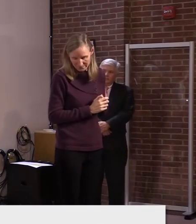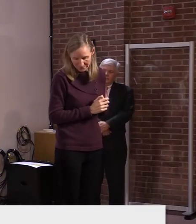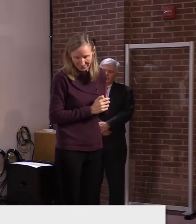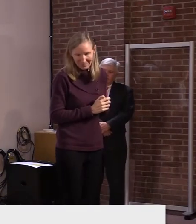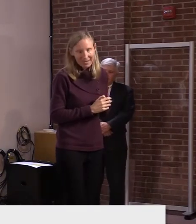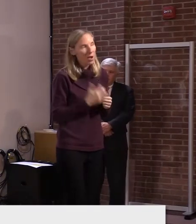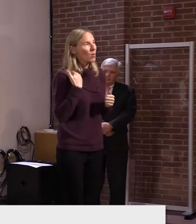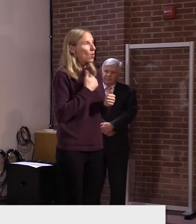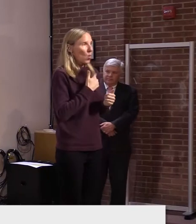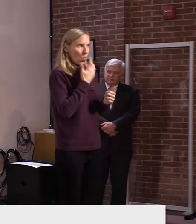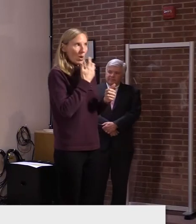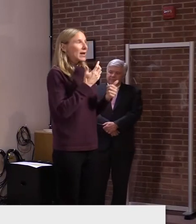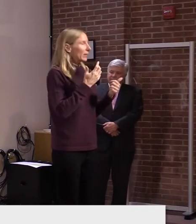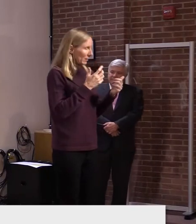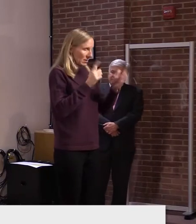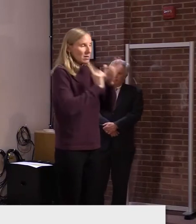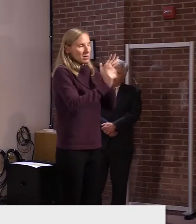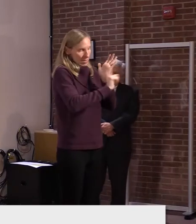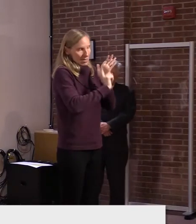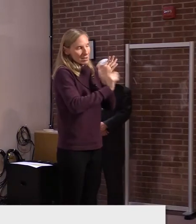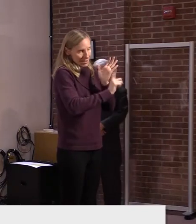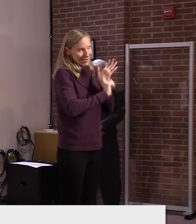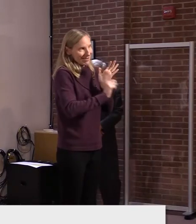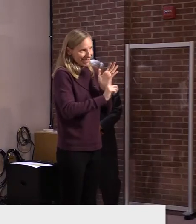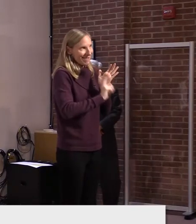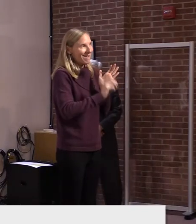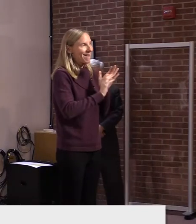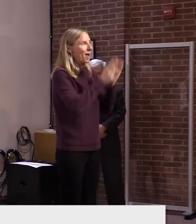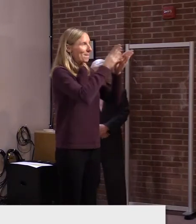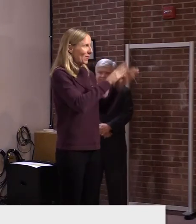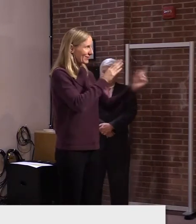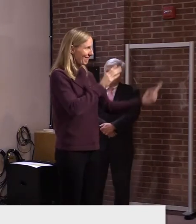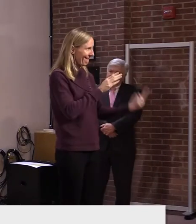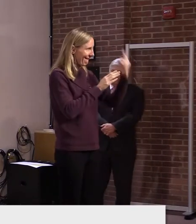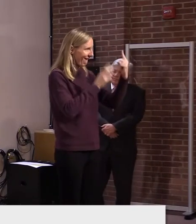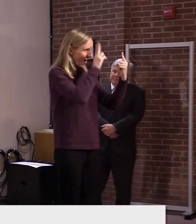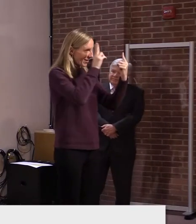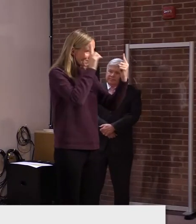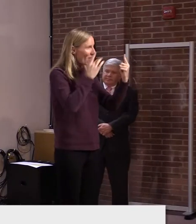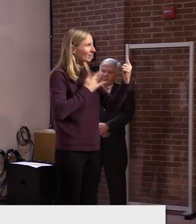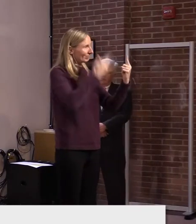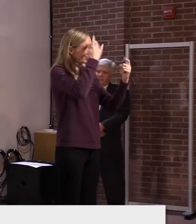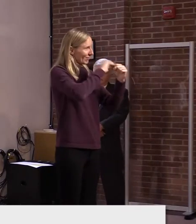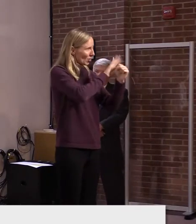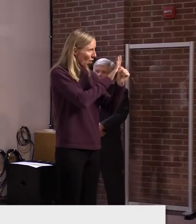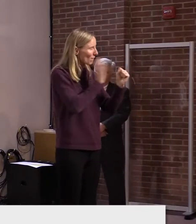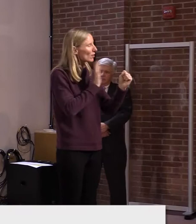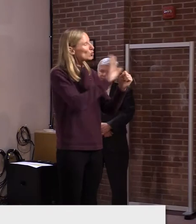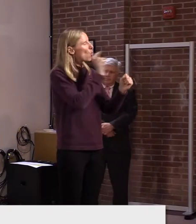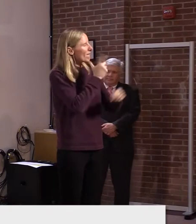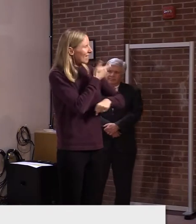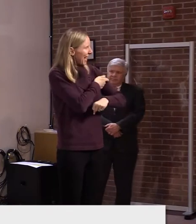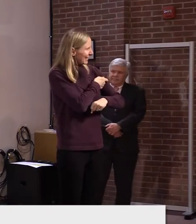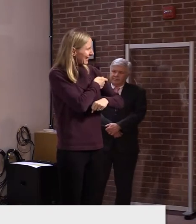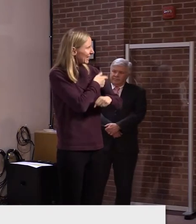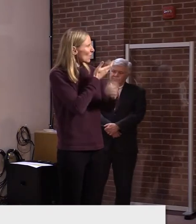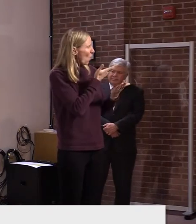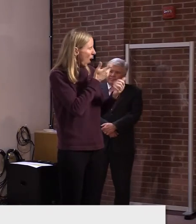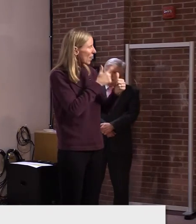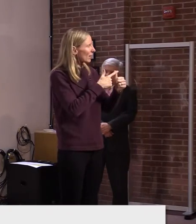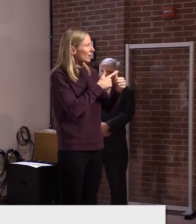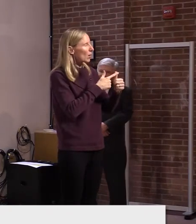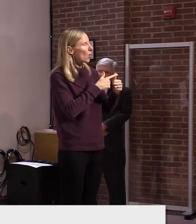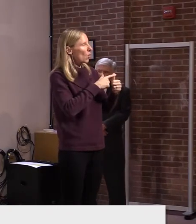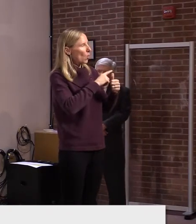We are monitoring that. We look up the vaccination status of every single case and to determine whether they're vaccinated and